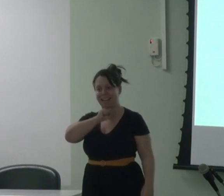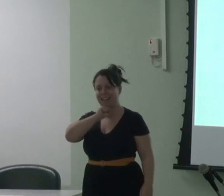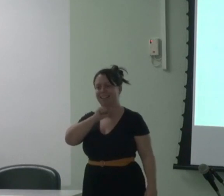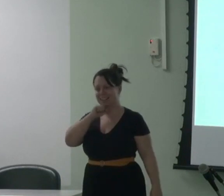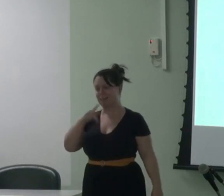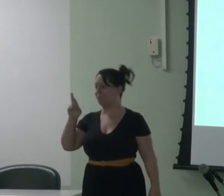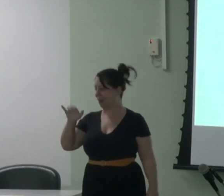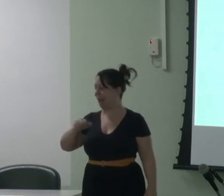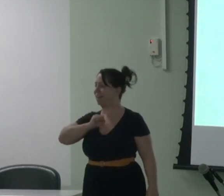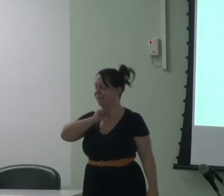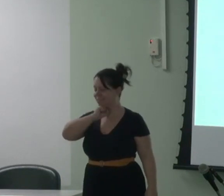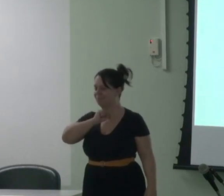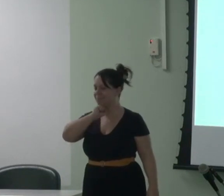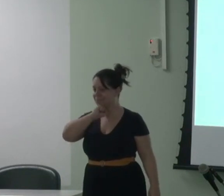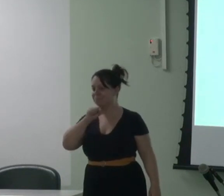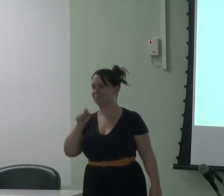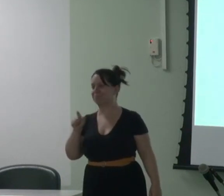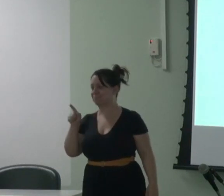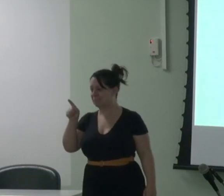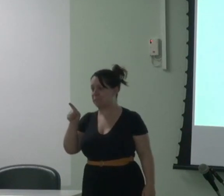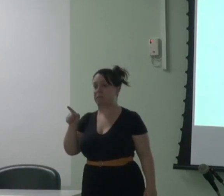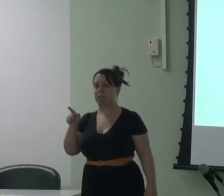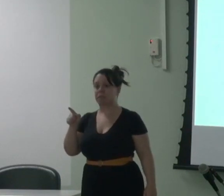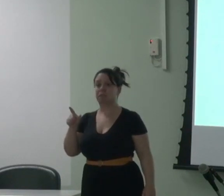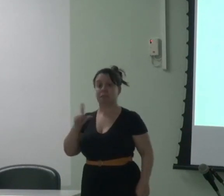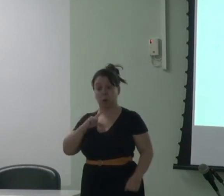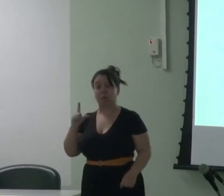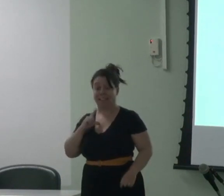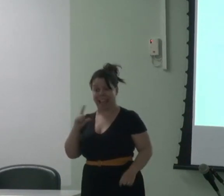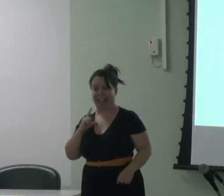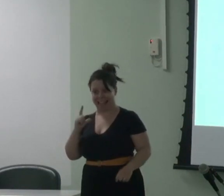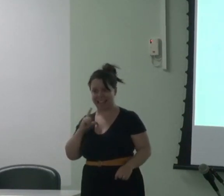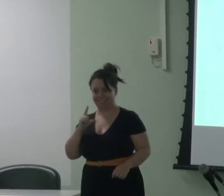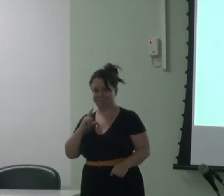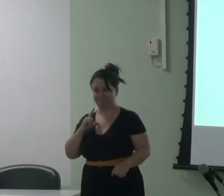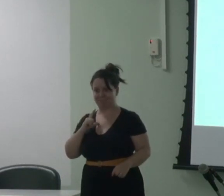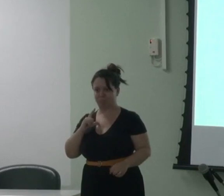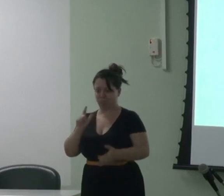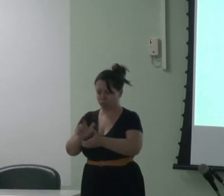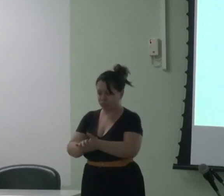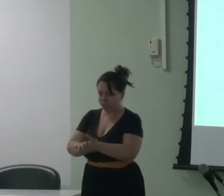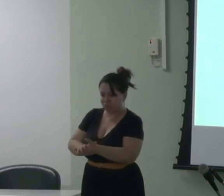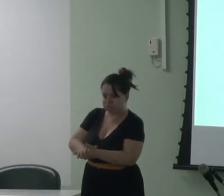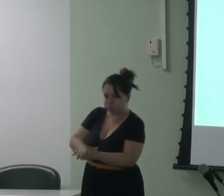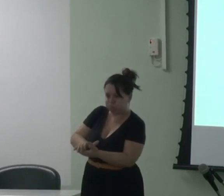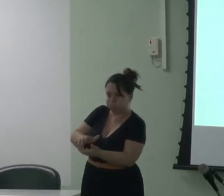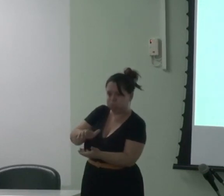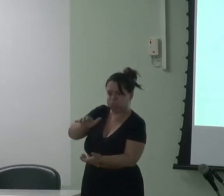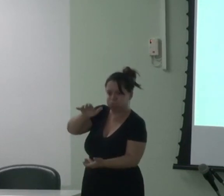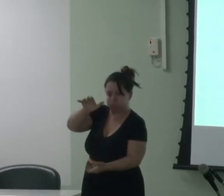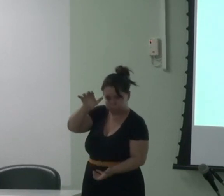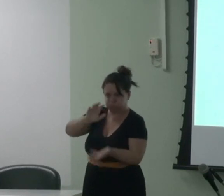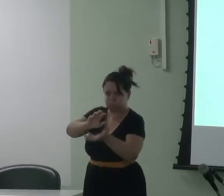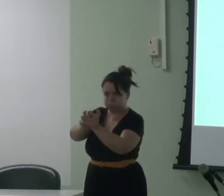deep syntactic layer. So there are definitely data for Czech where the annotation is available for